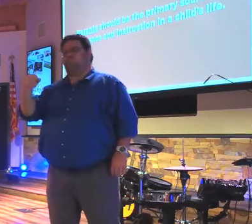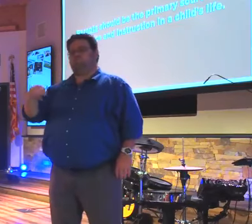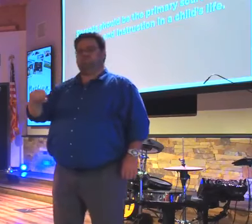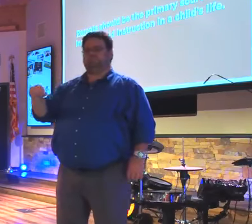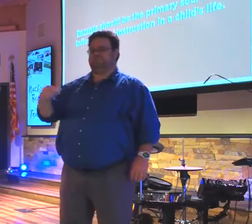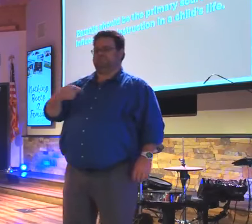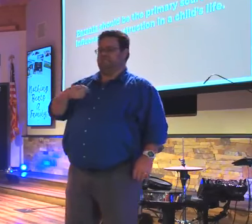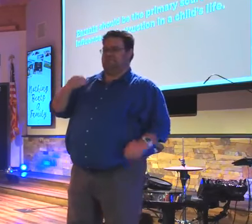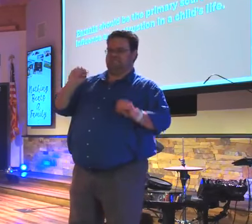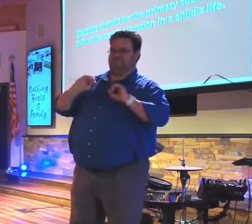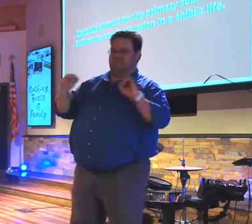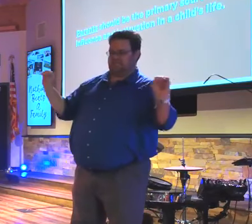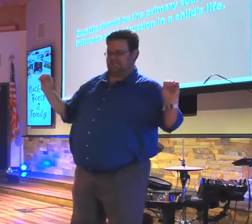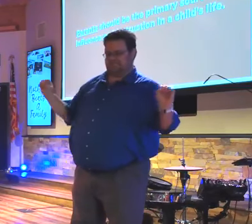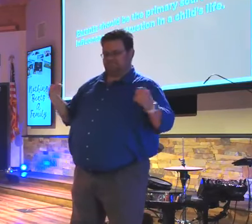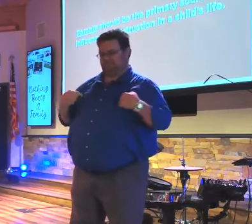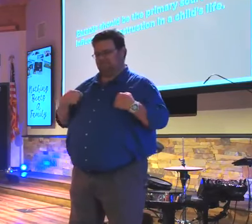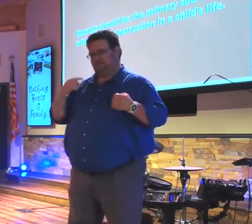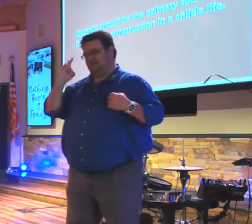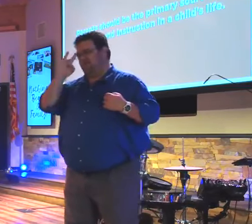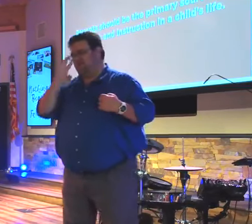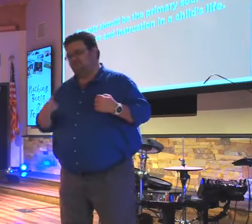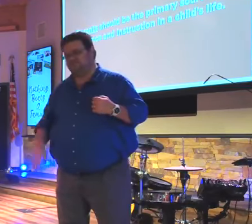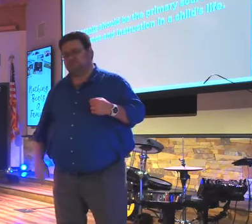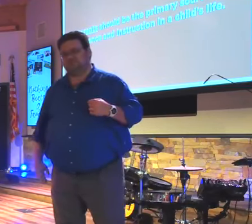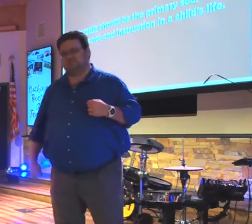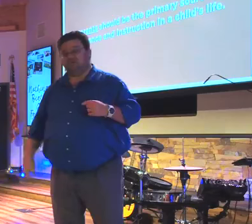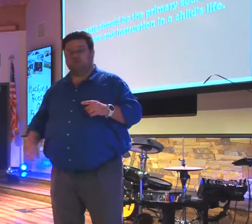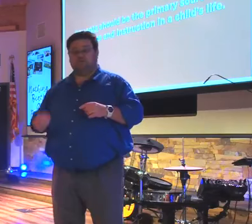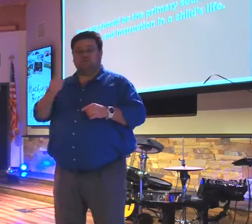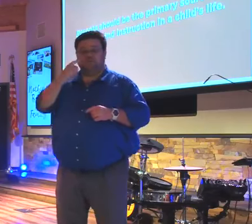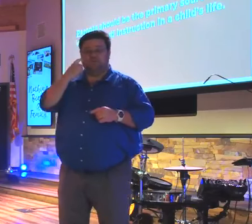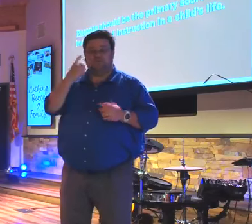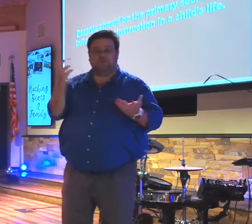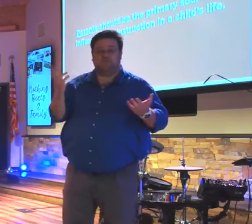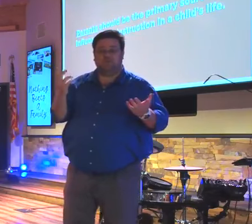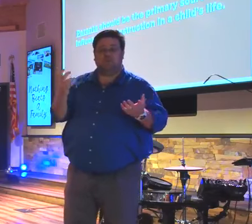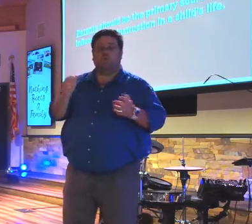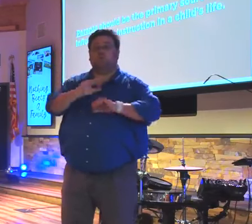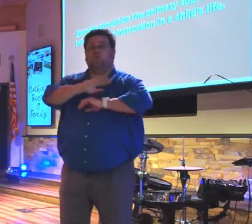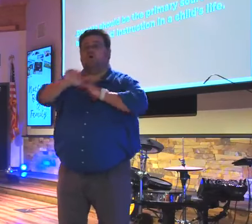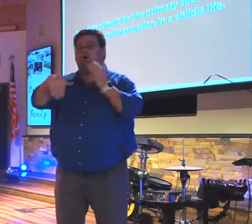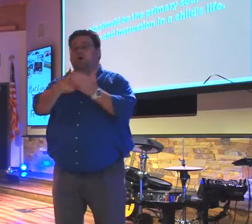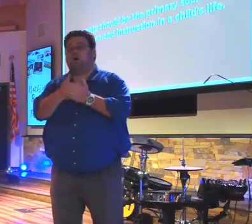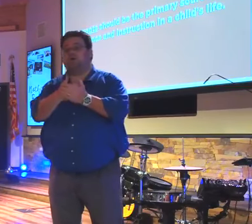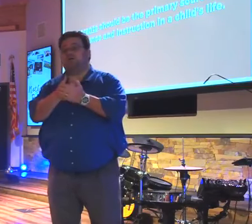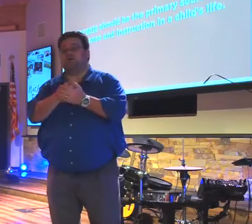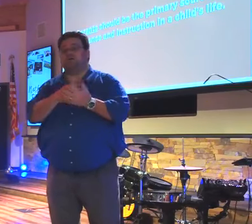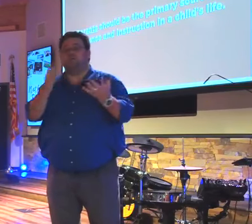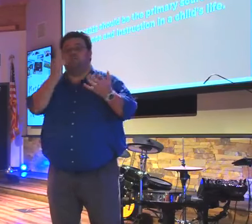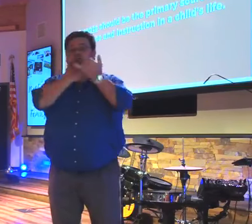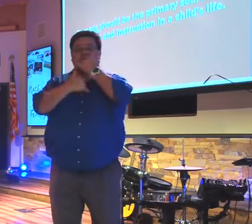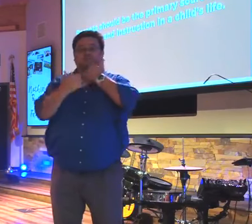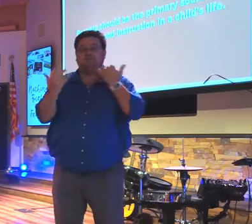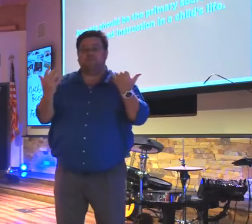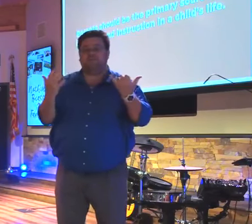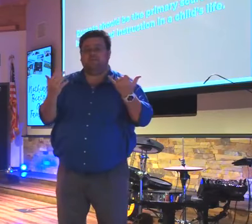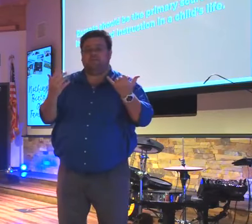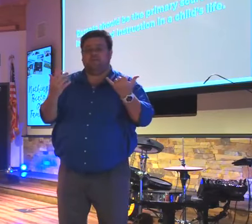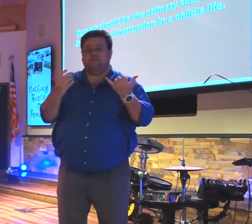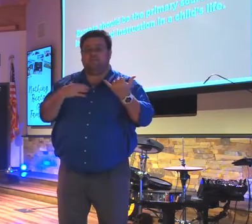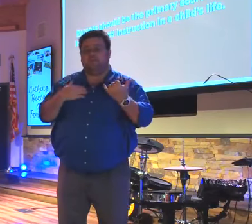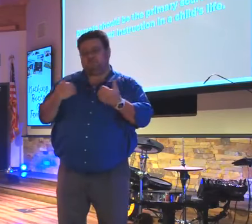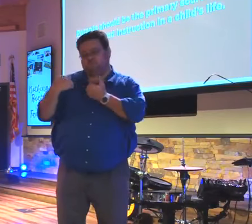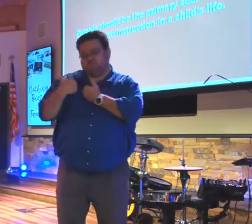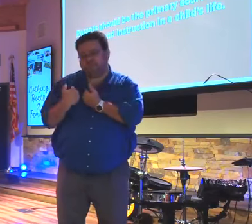together at all, you know? And it's like, here's the deal. Here's the deal. We're all so flawed, and we've all got our own